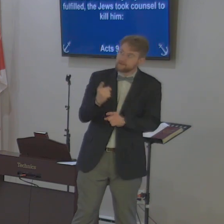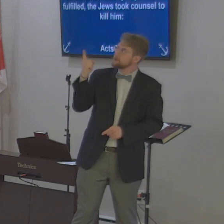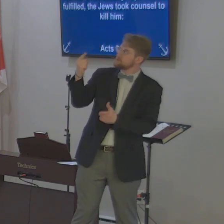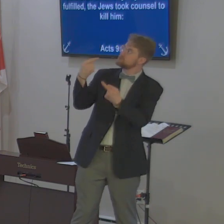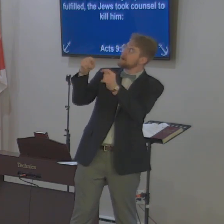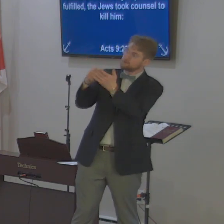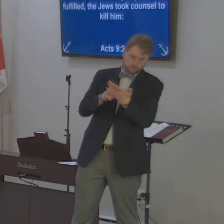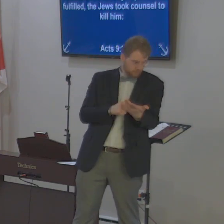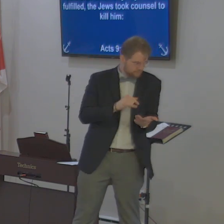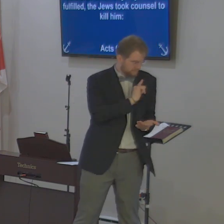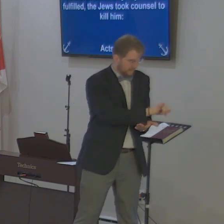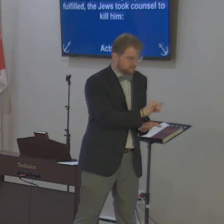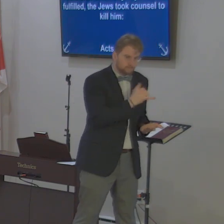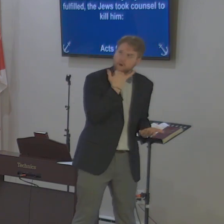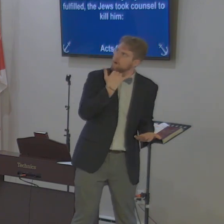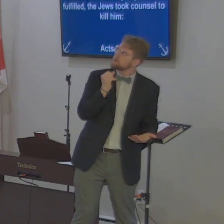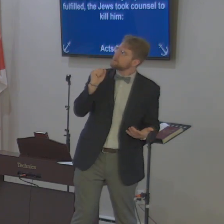something.